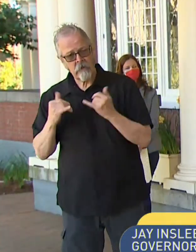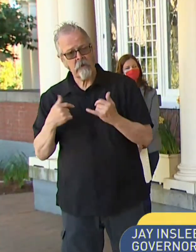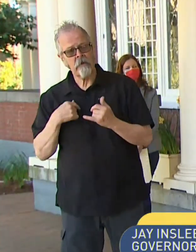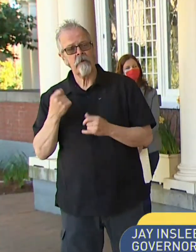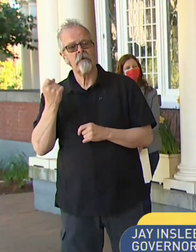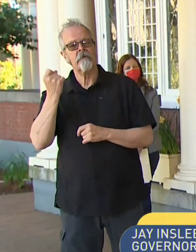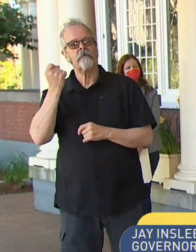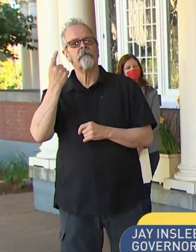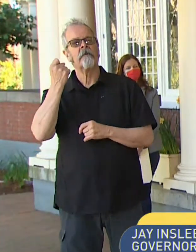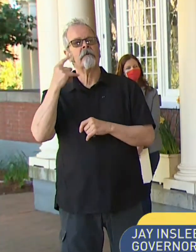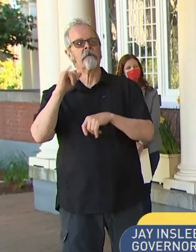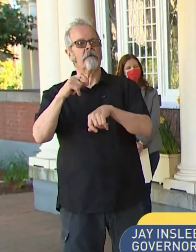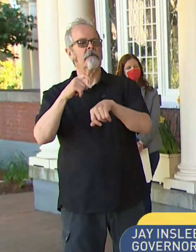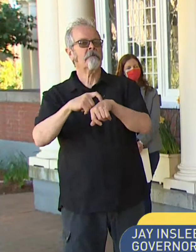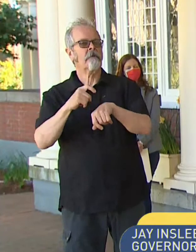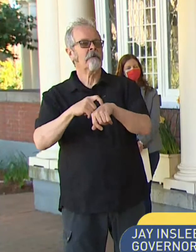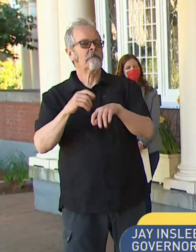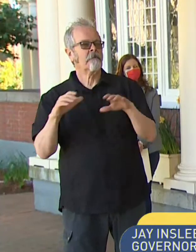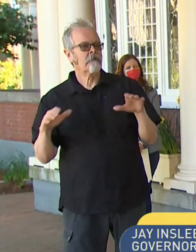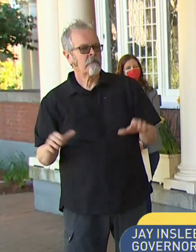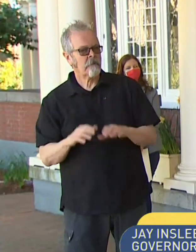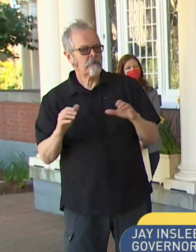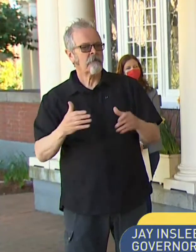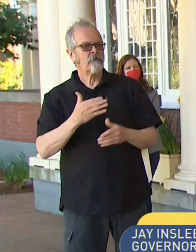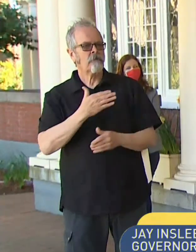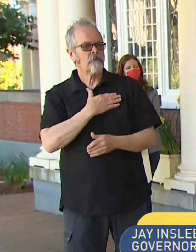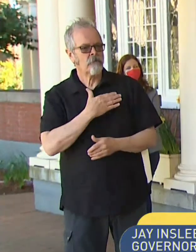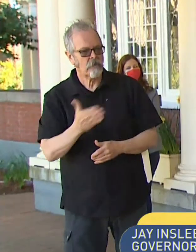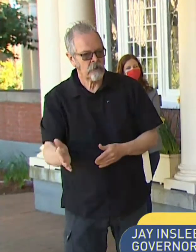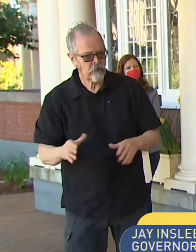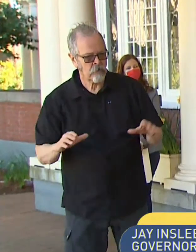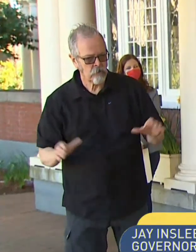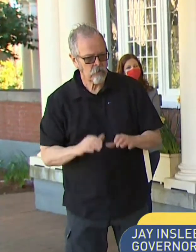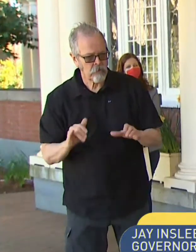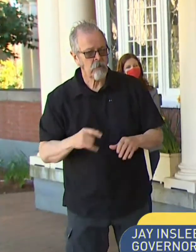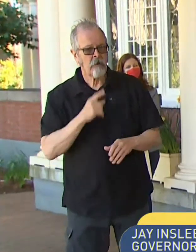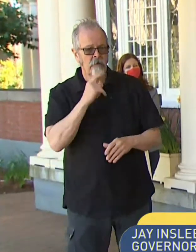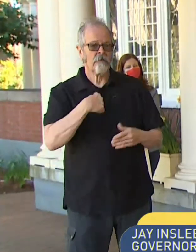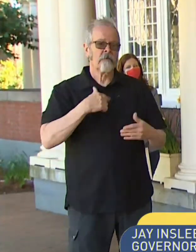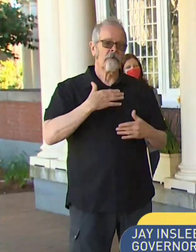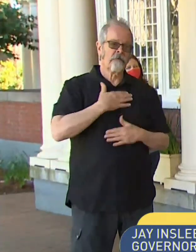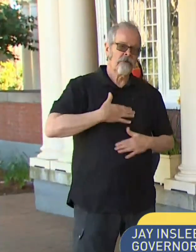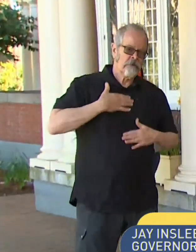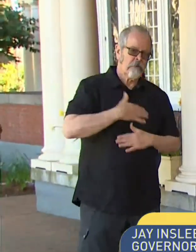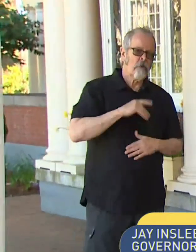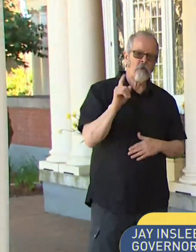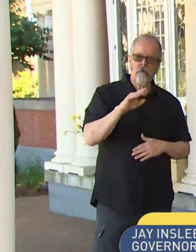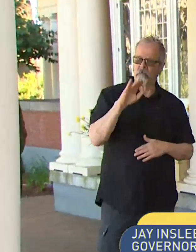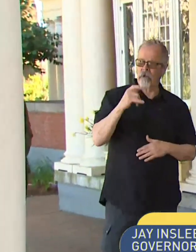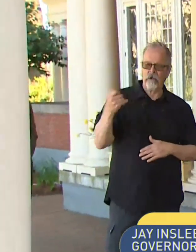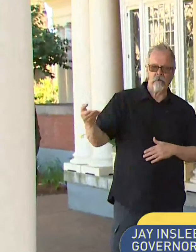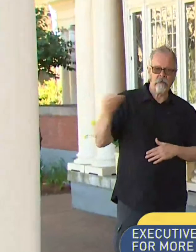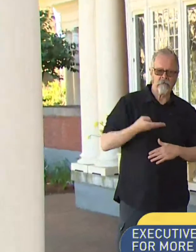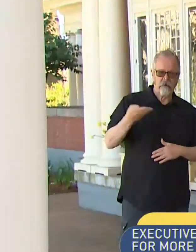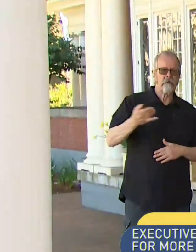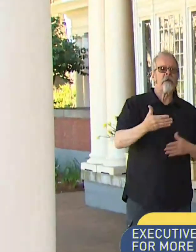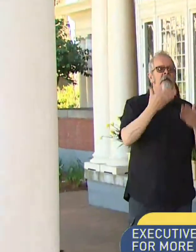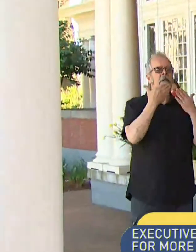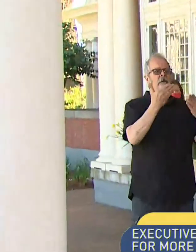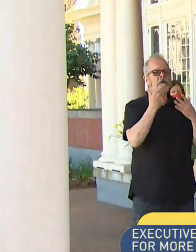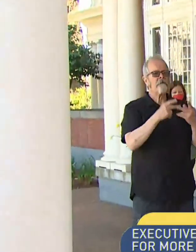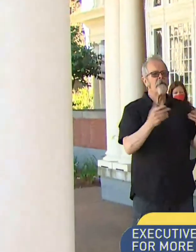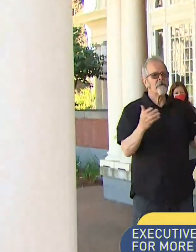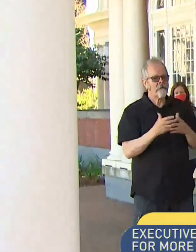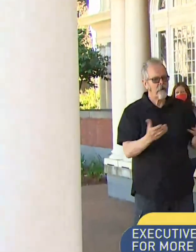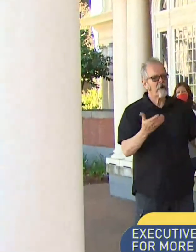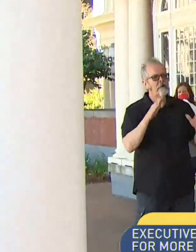put up action, and they're willing to do it. I'm very pleased about where these bills are right now. Thank you very much. Be well. Go Mariners.